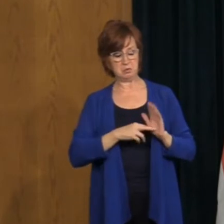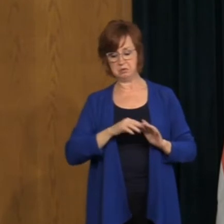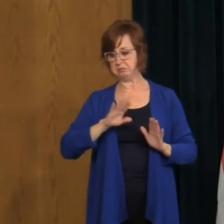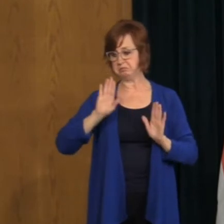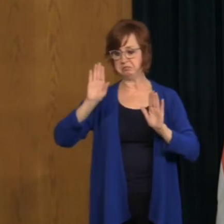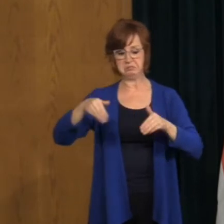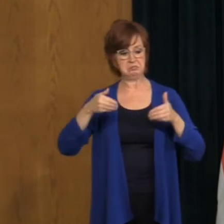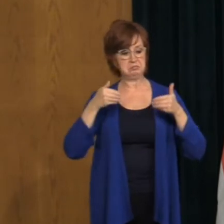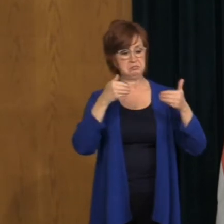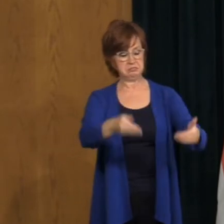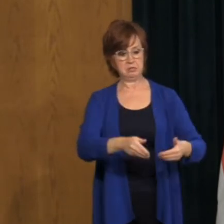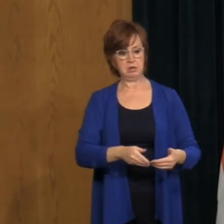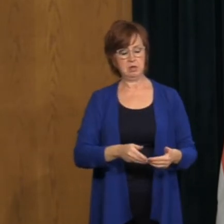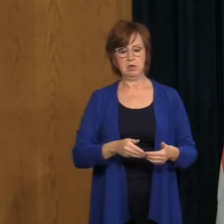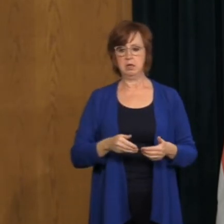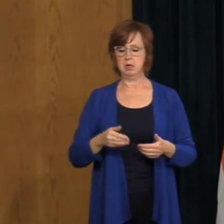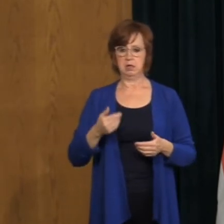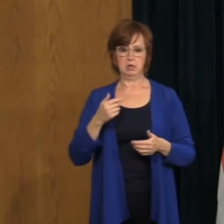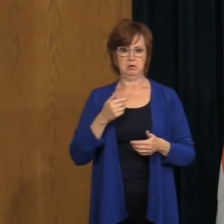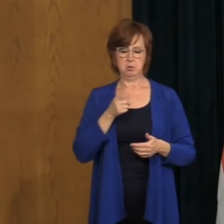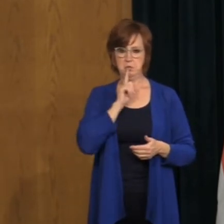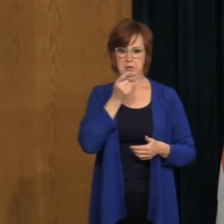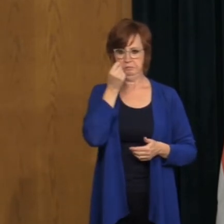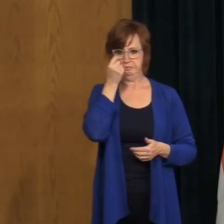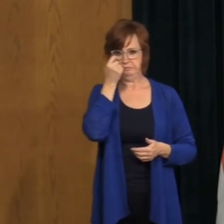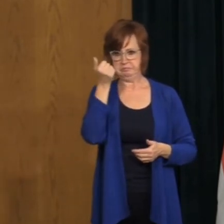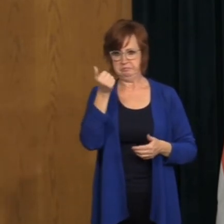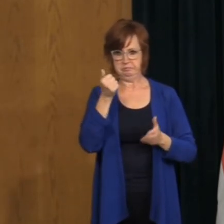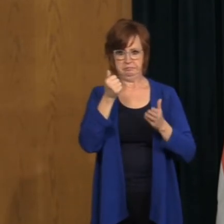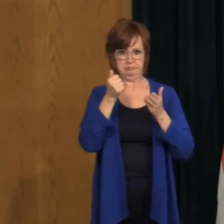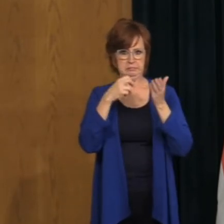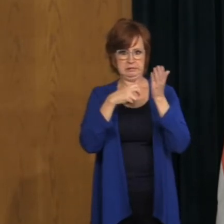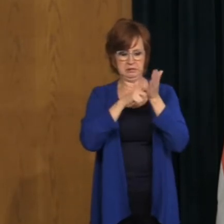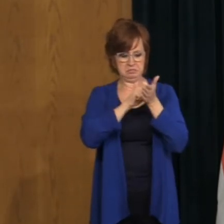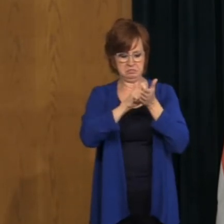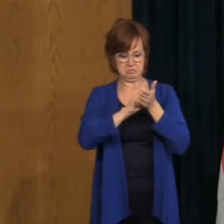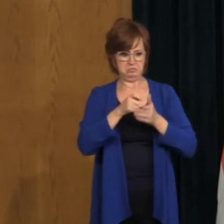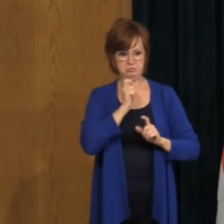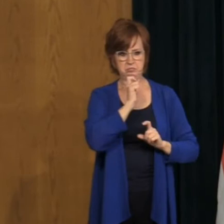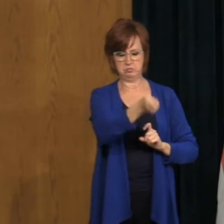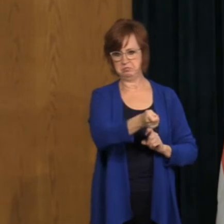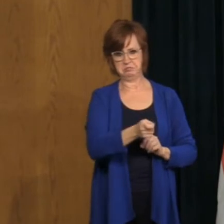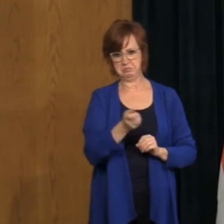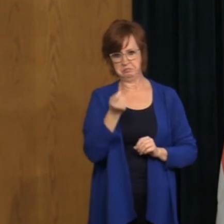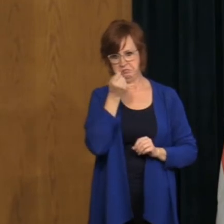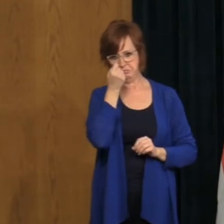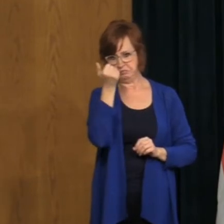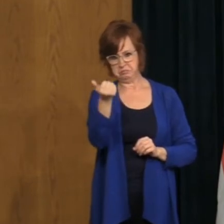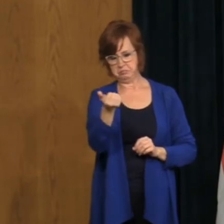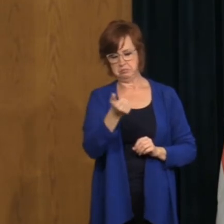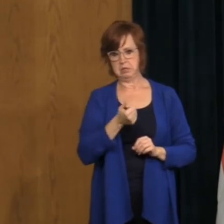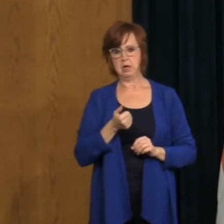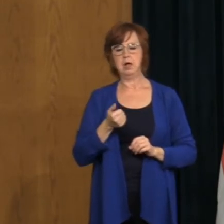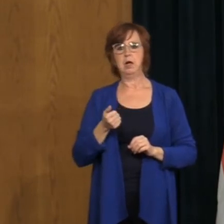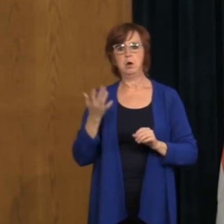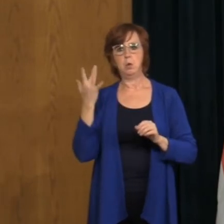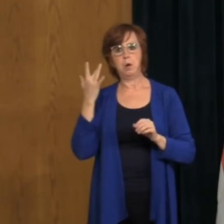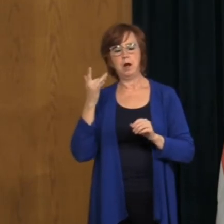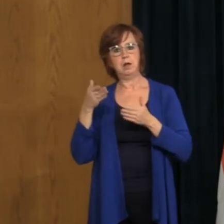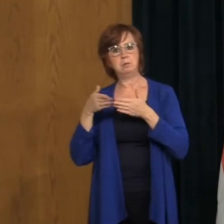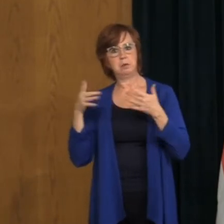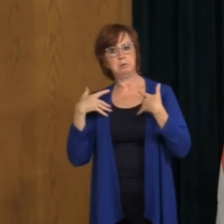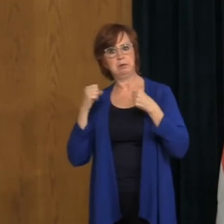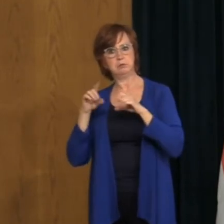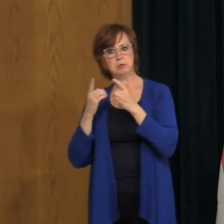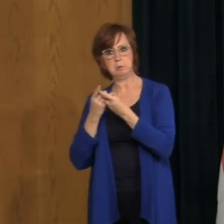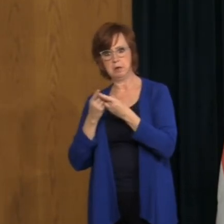been administered by far and away. Normally, the education of the public health officials has